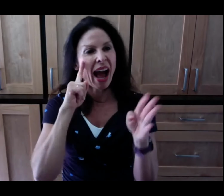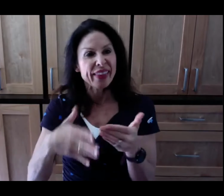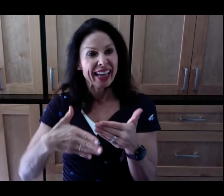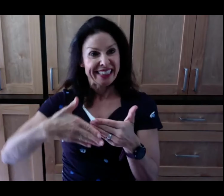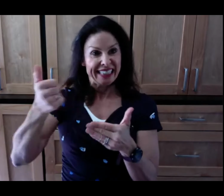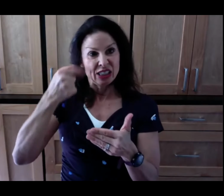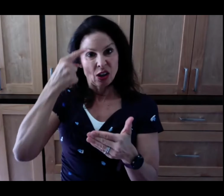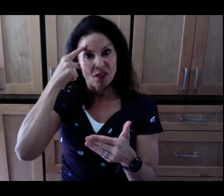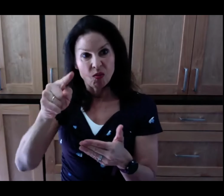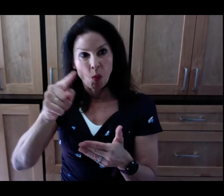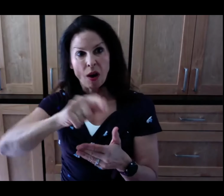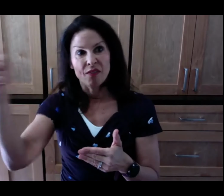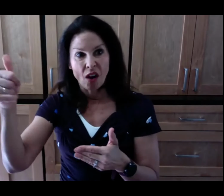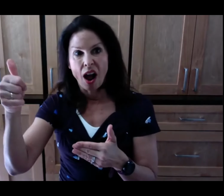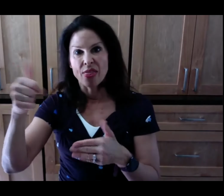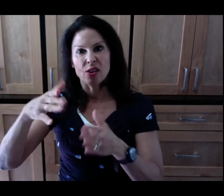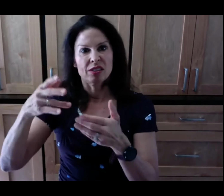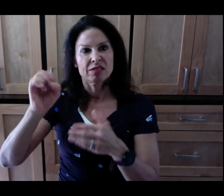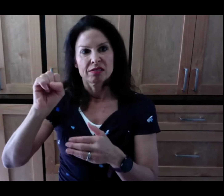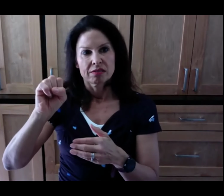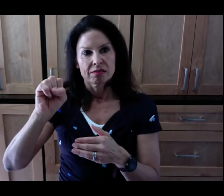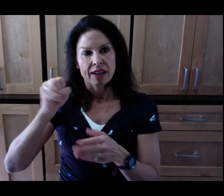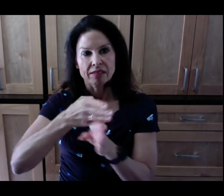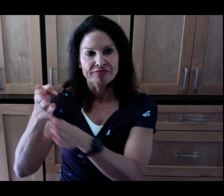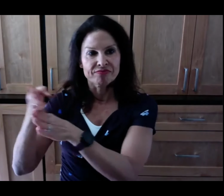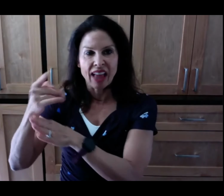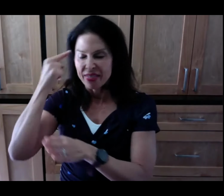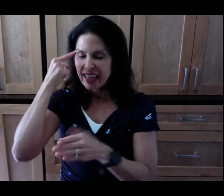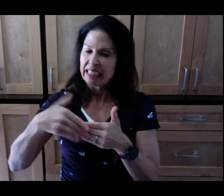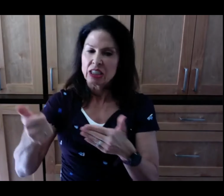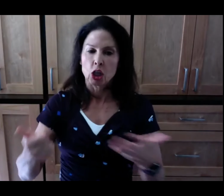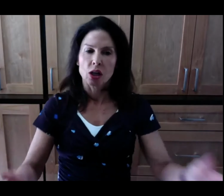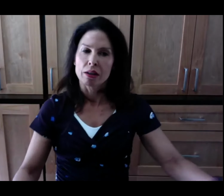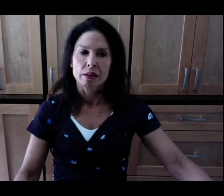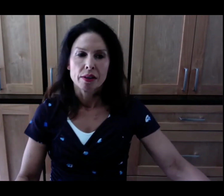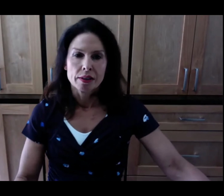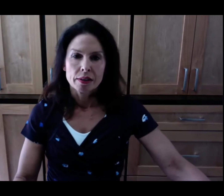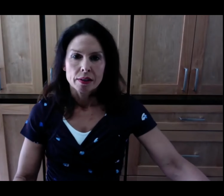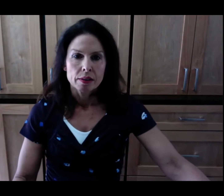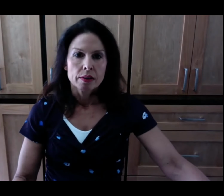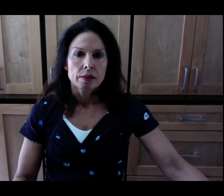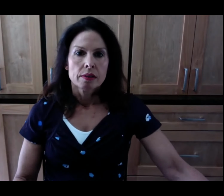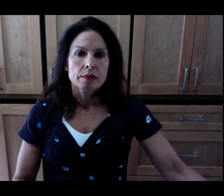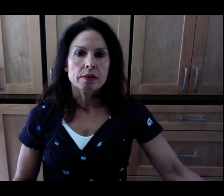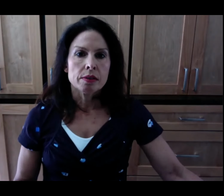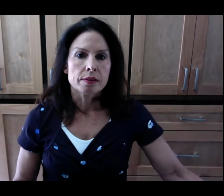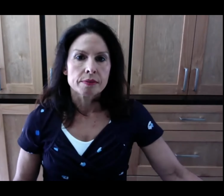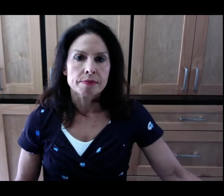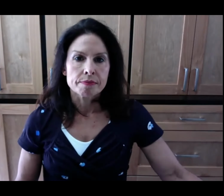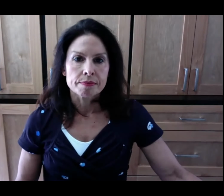to be also creative and incorporate ASL. And so you can use many different